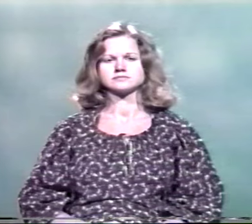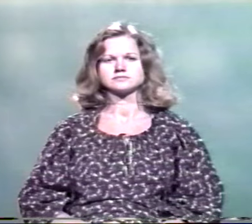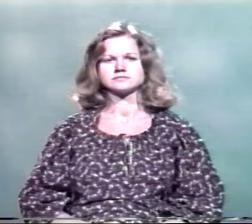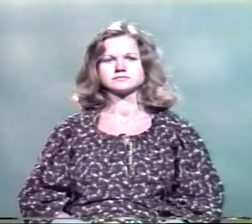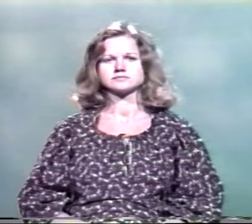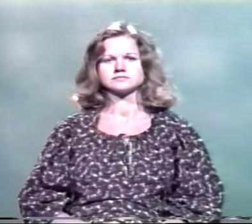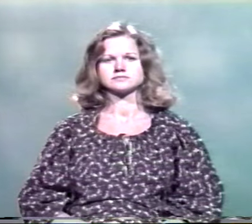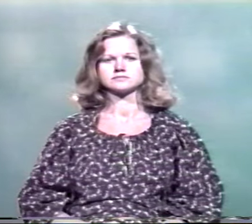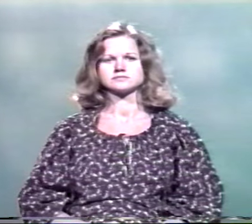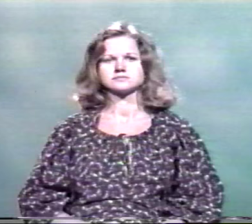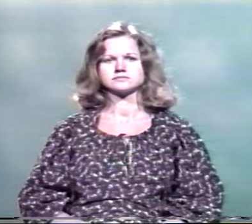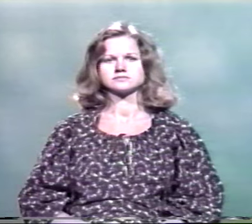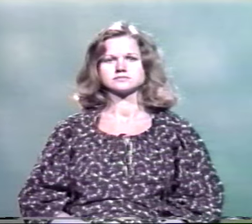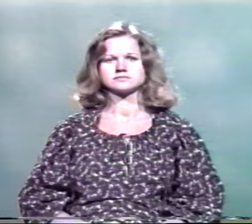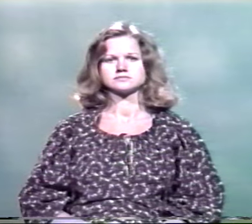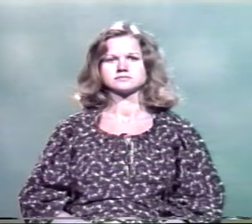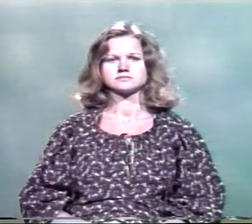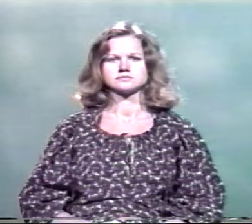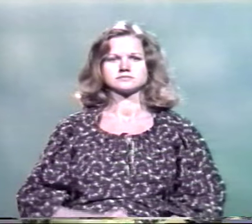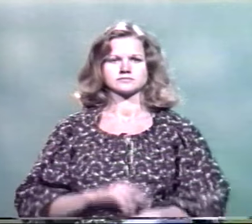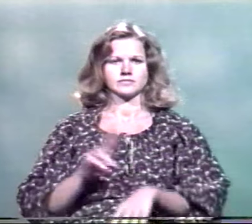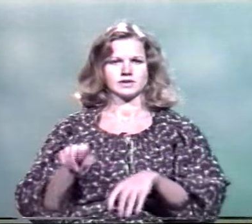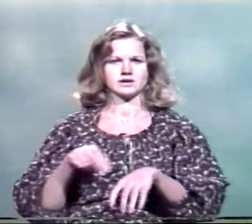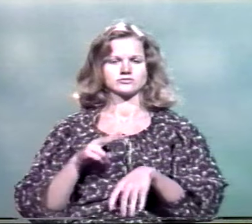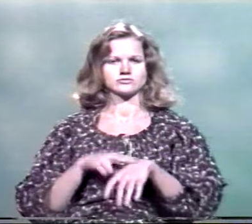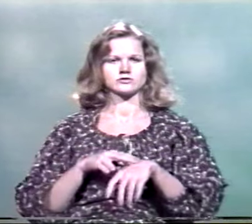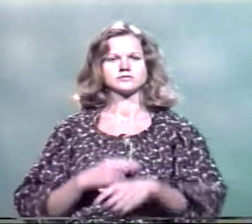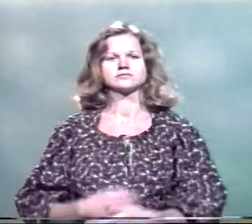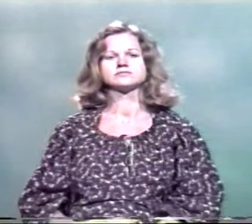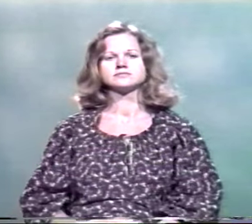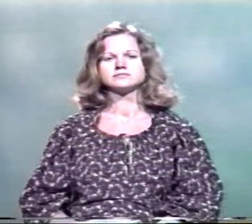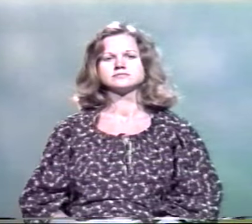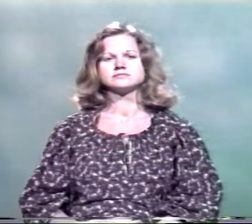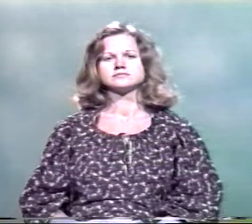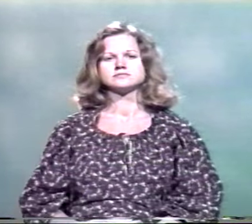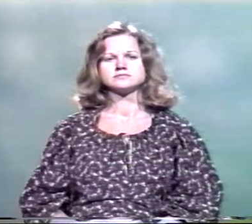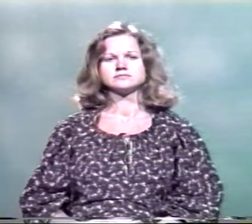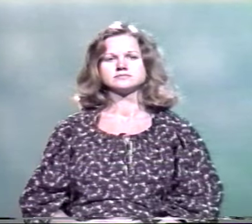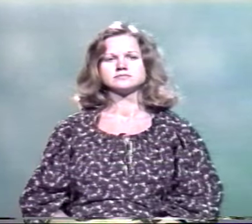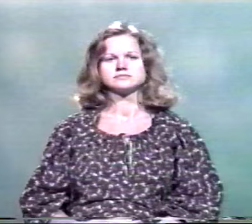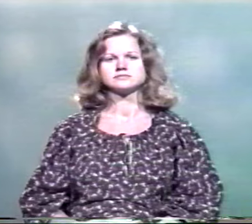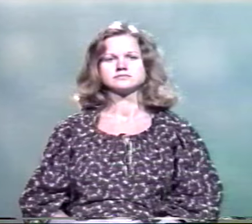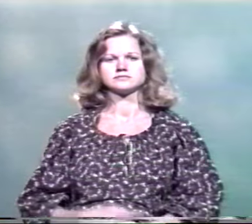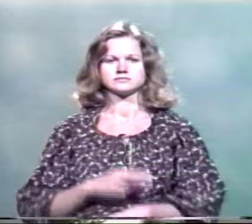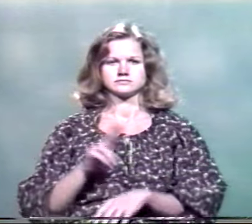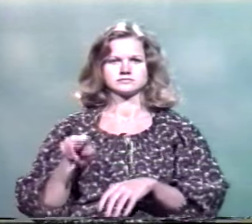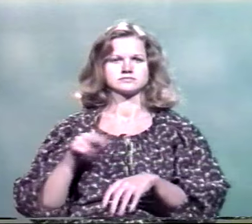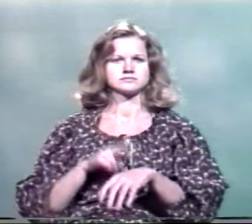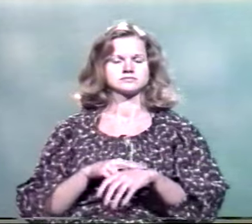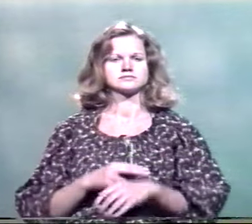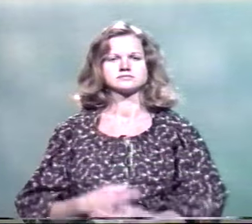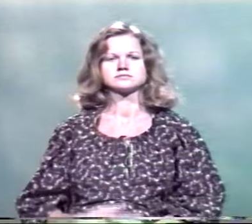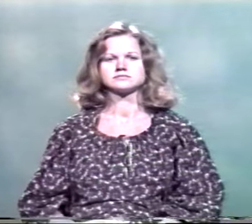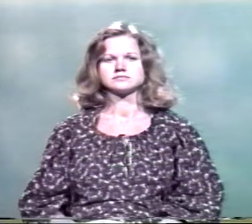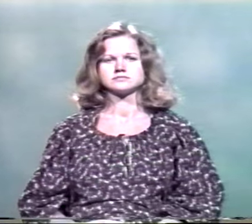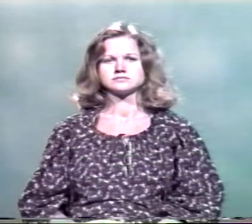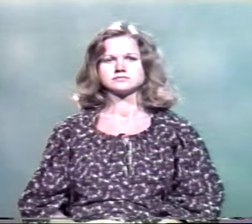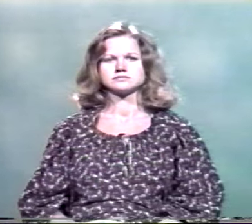Here's a sign which you have already seen, meaning natural. It also means national, national.